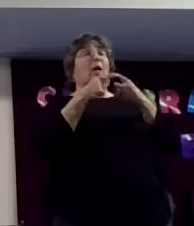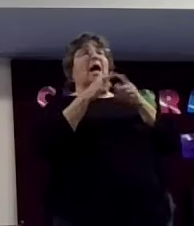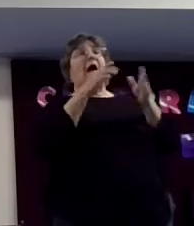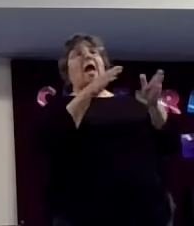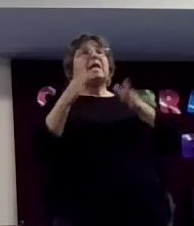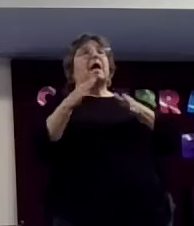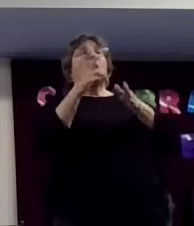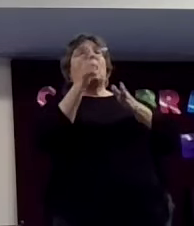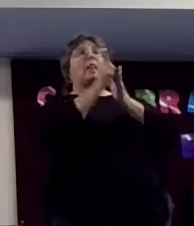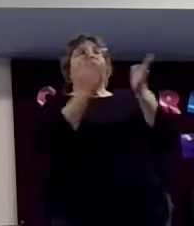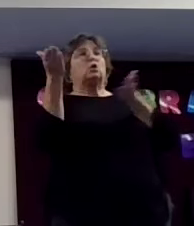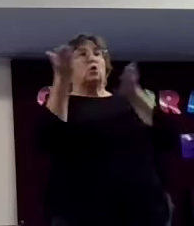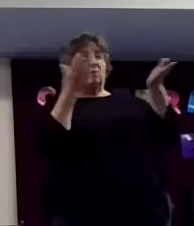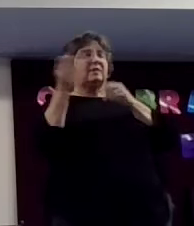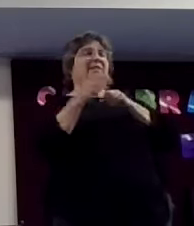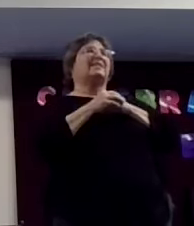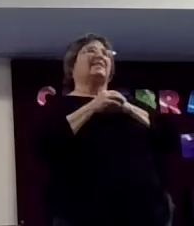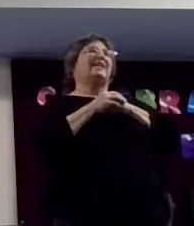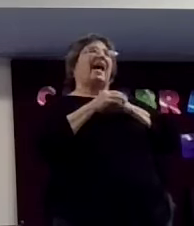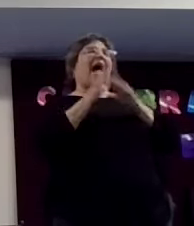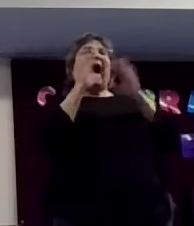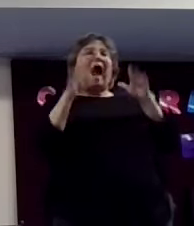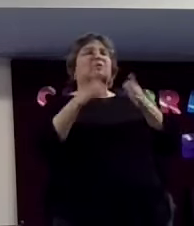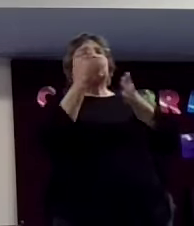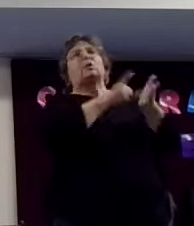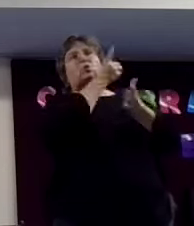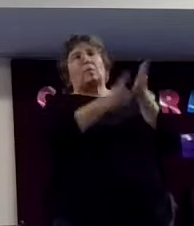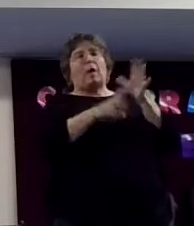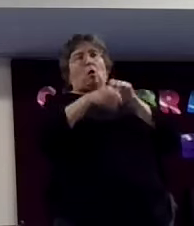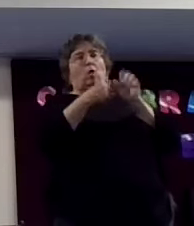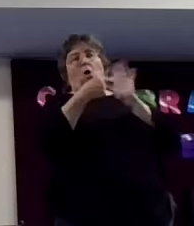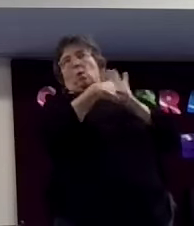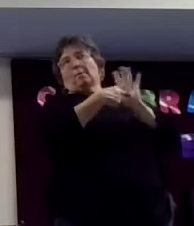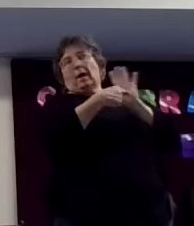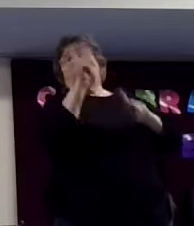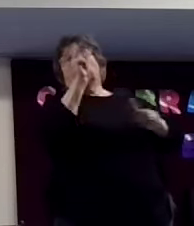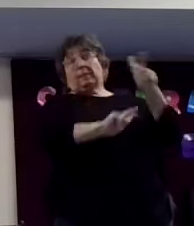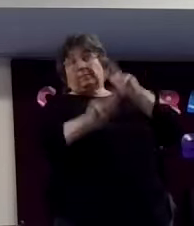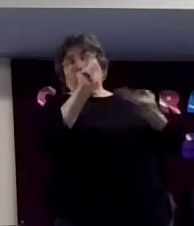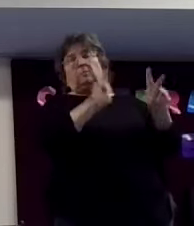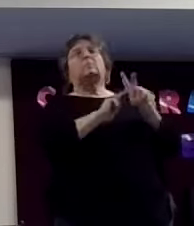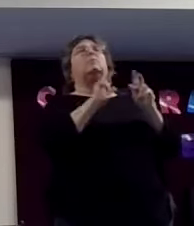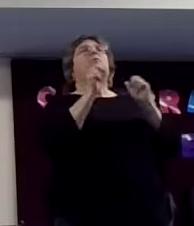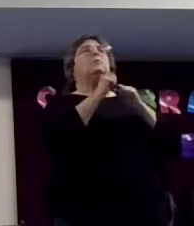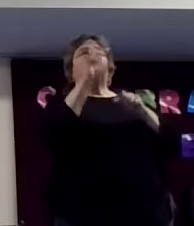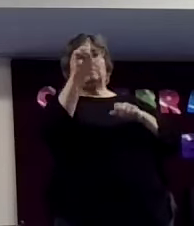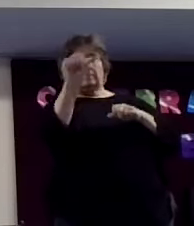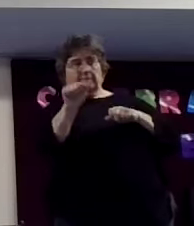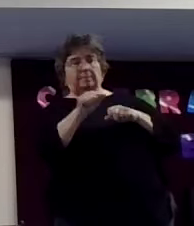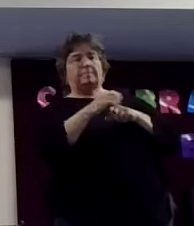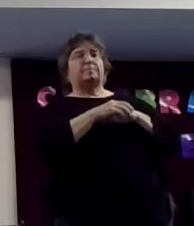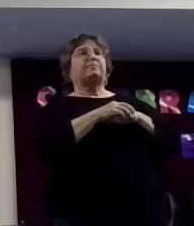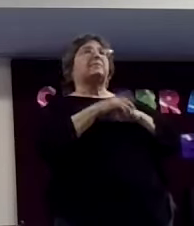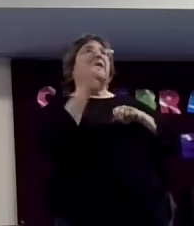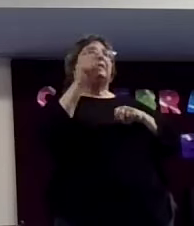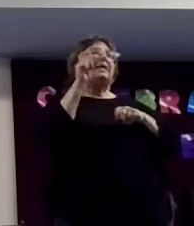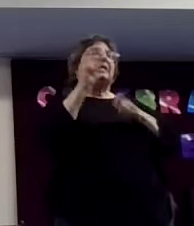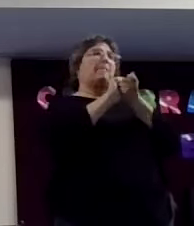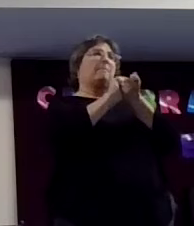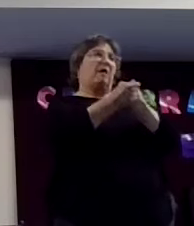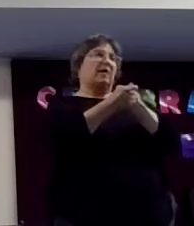Neighborhood Legal Services, I did a lot of housing discrimination, including representing people with disabilities who